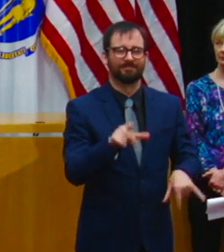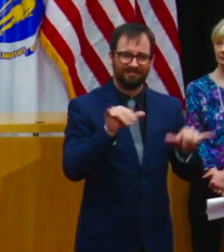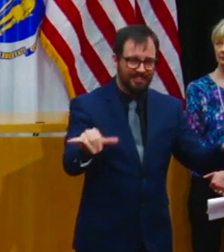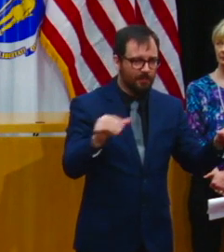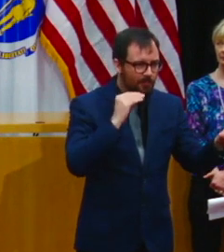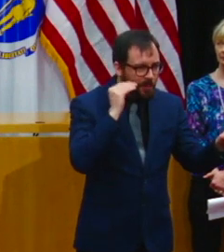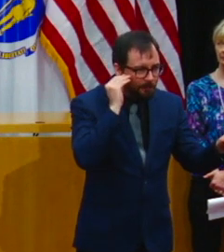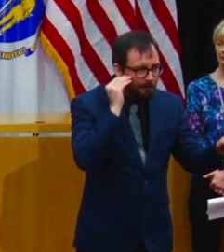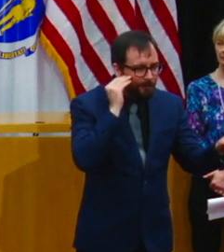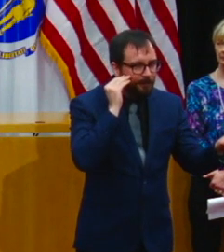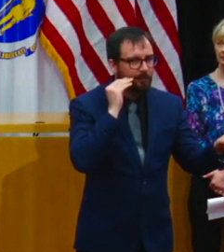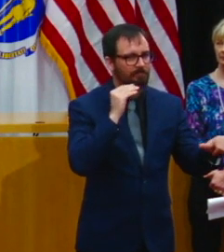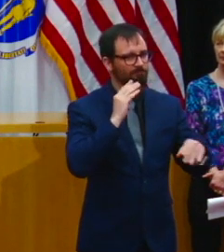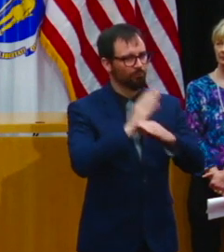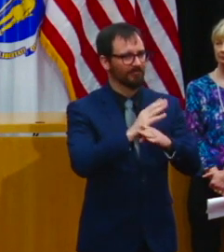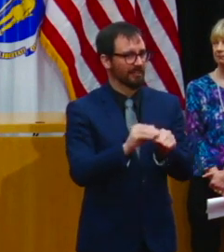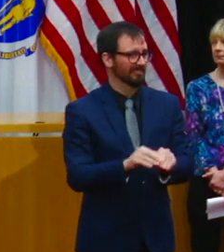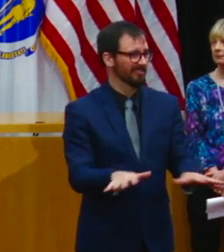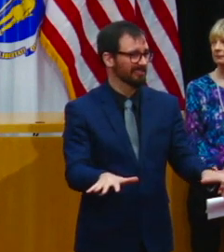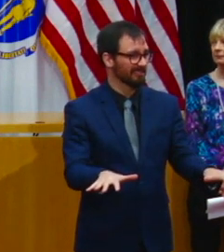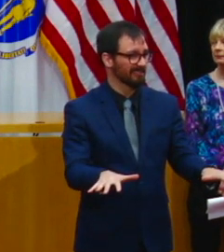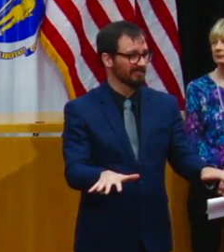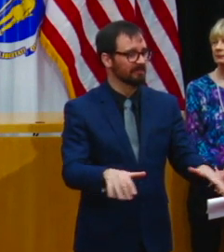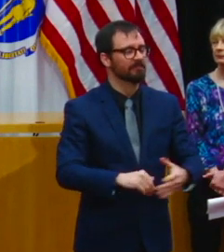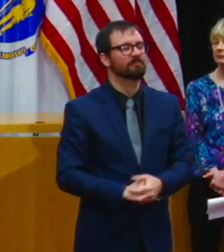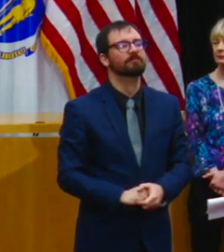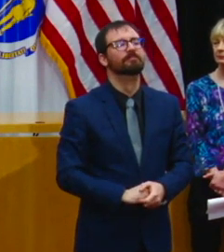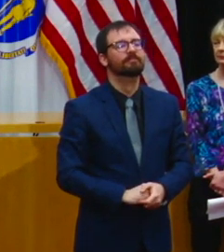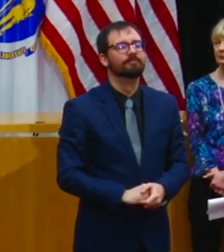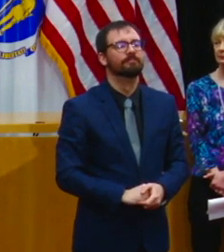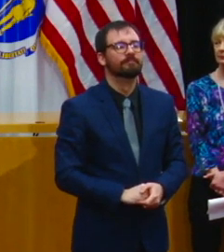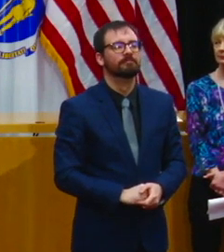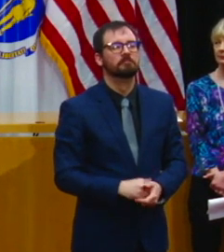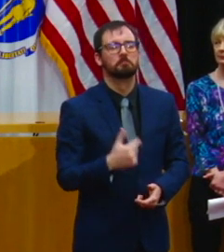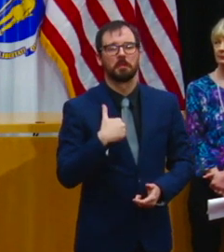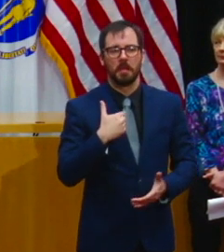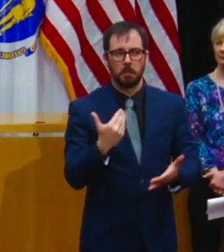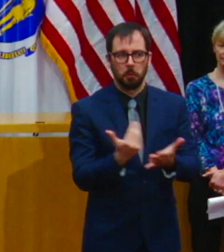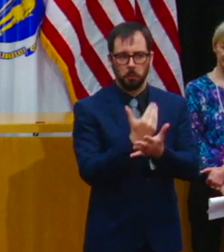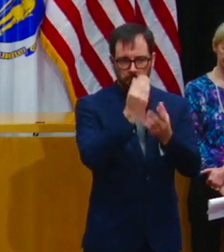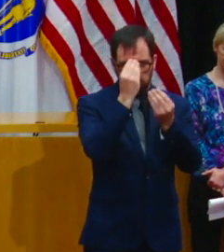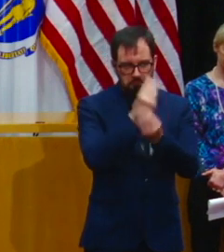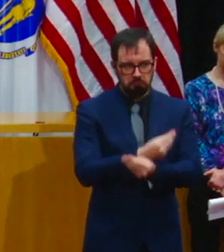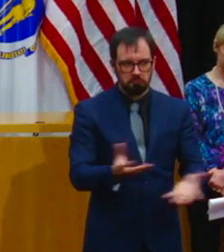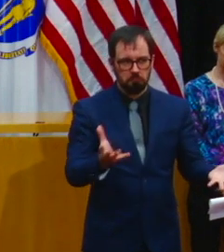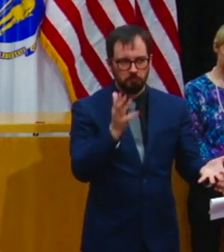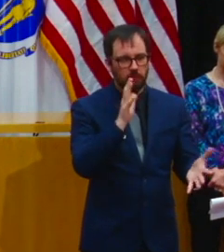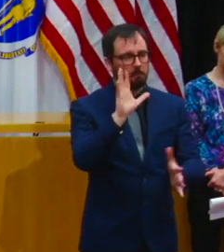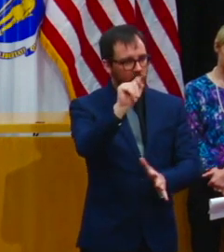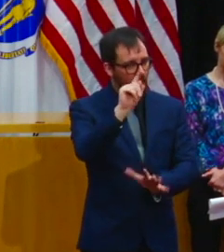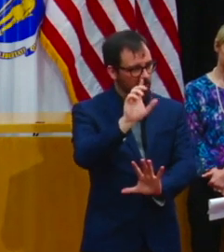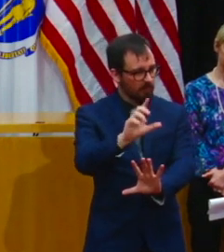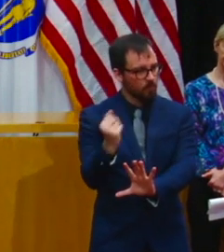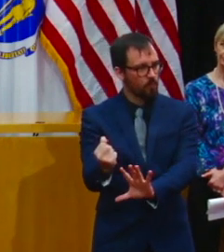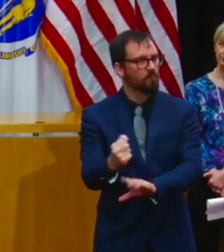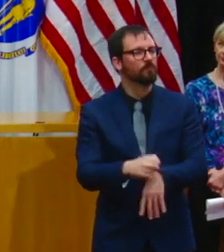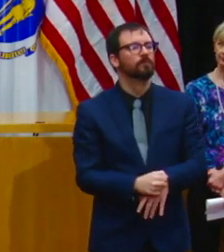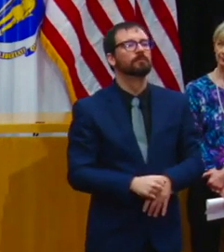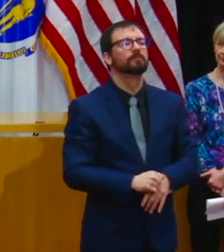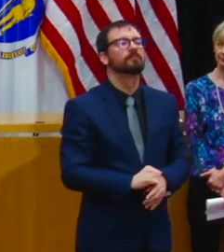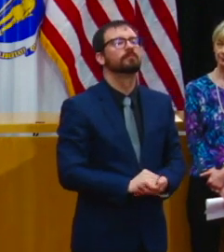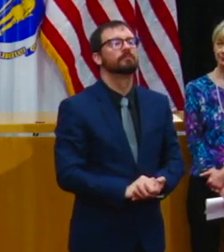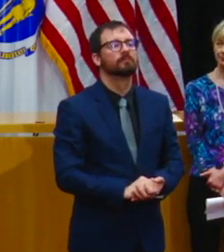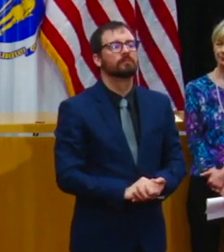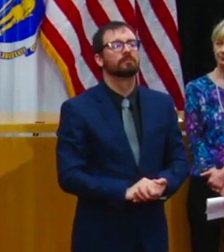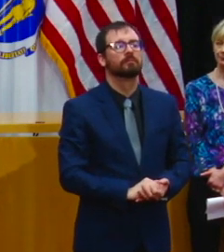exciting announcement, I want to take a minute to reiterate the importance of telemedicine as we deal with this outbreak. Our administration